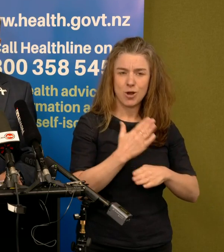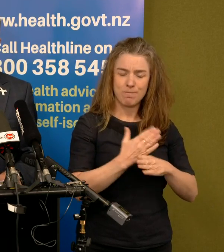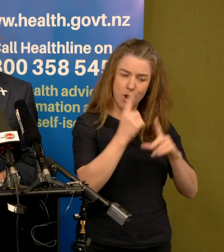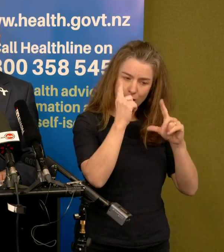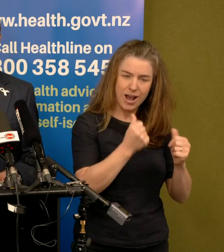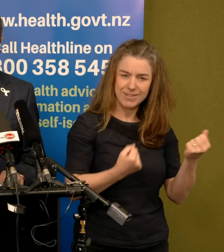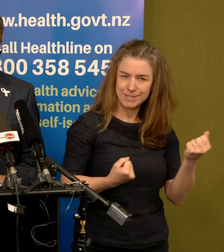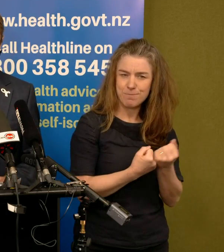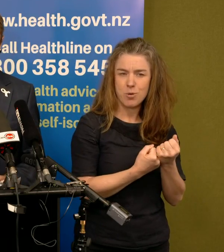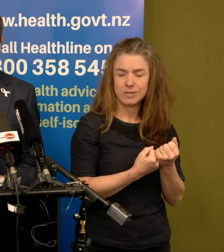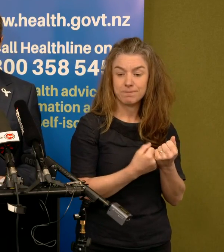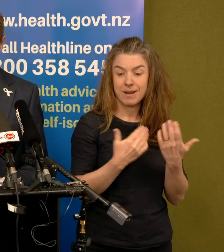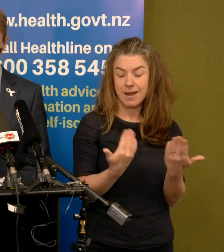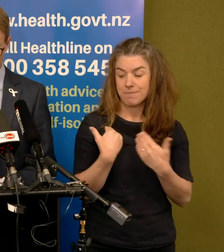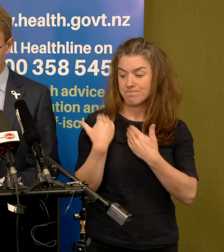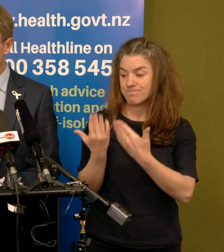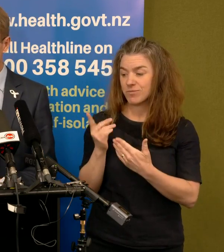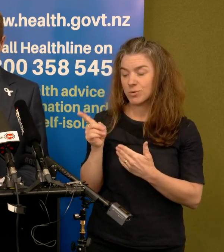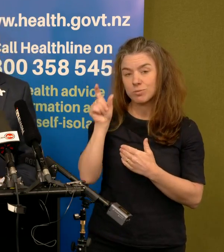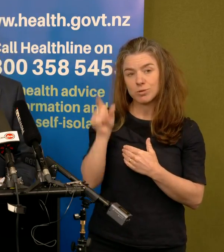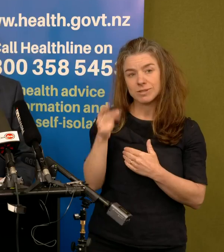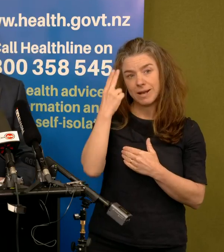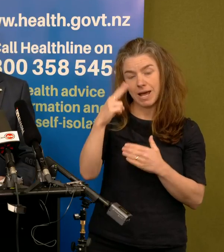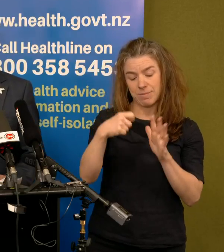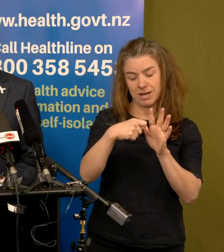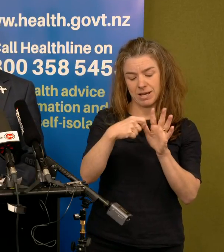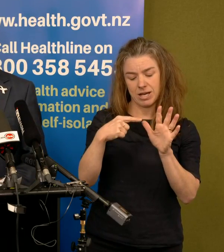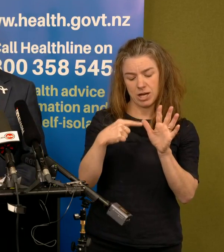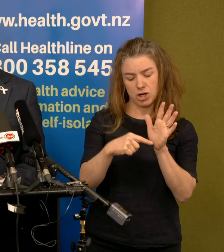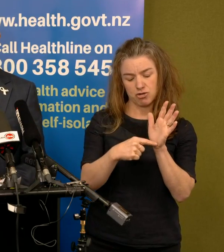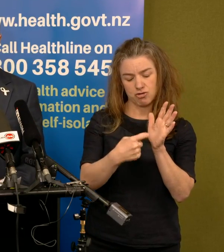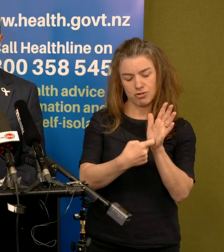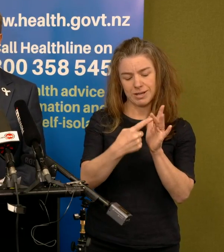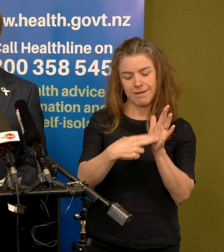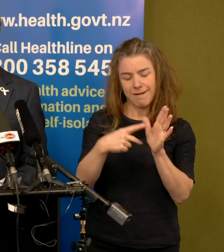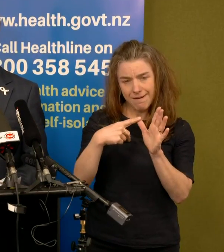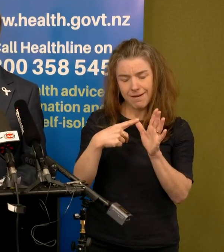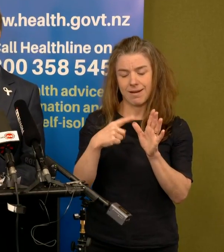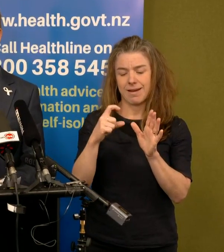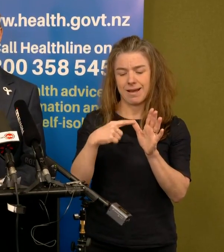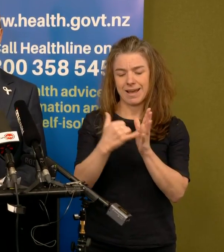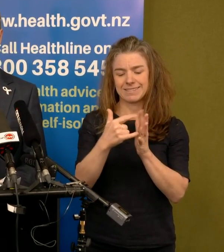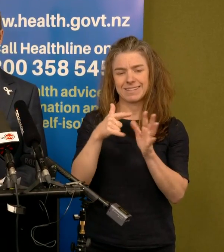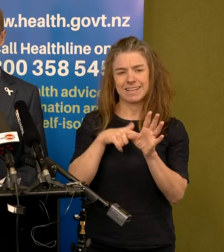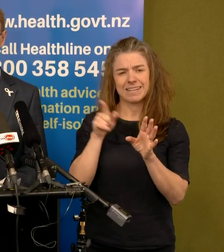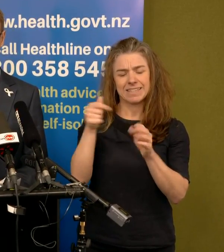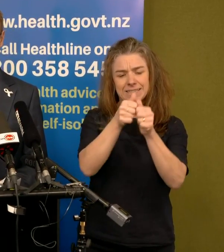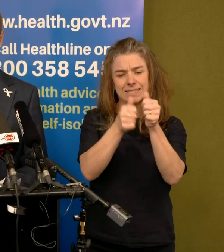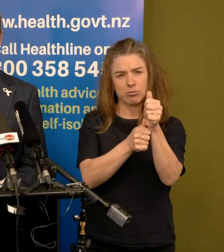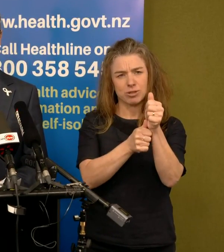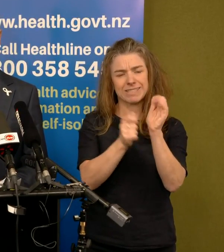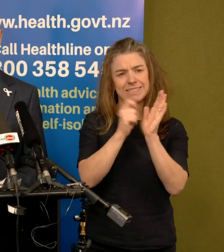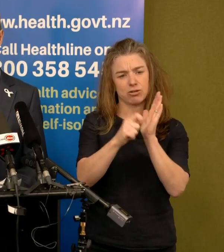So I would like to now hand over to Katrina Casey, who's Deputy Secretary at the Ministry of Education. She's just going to talk a little bit